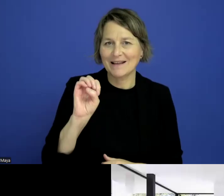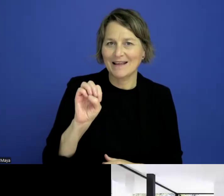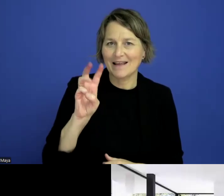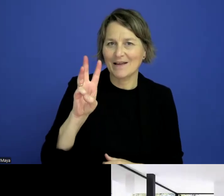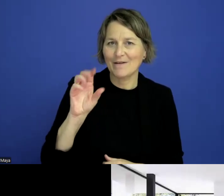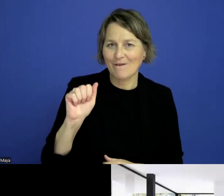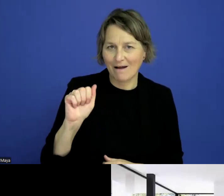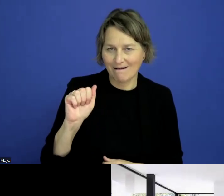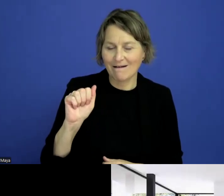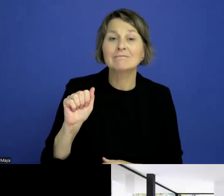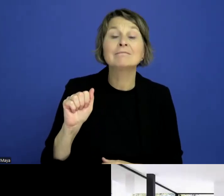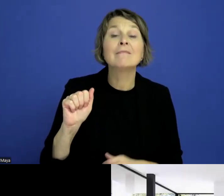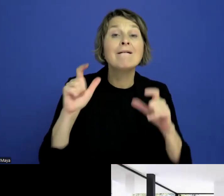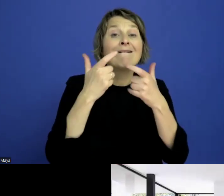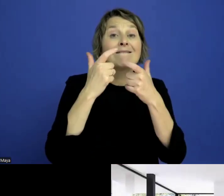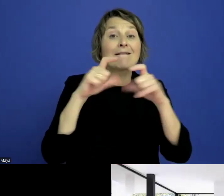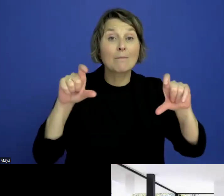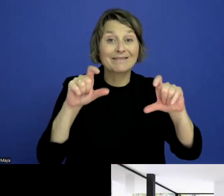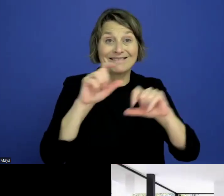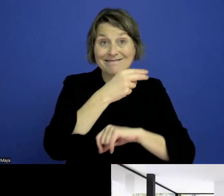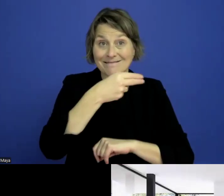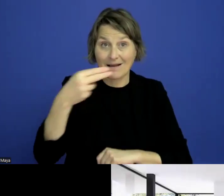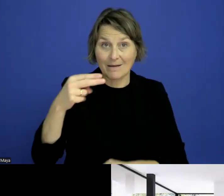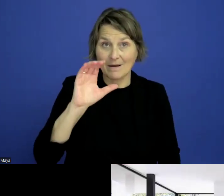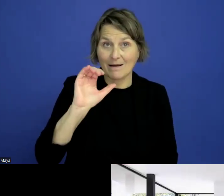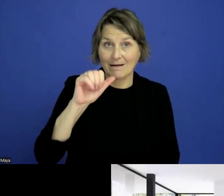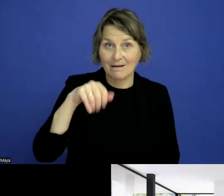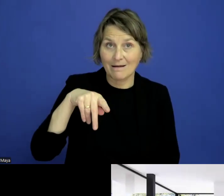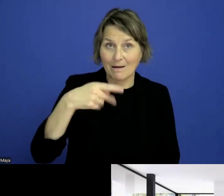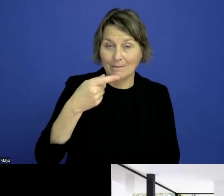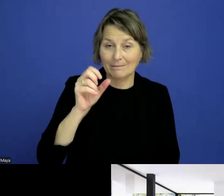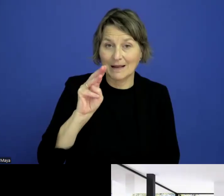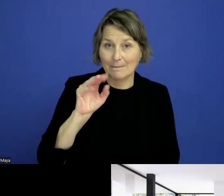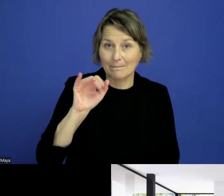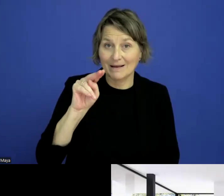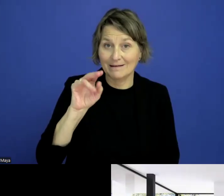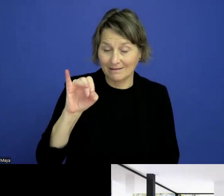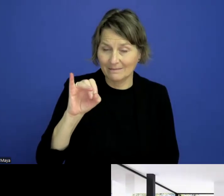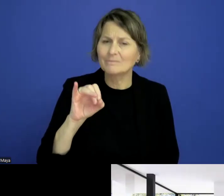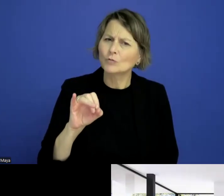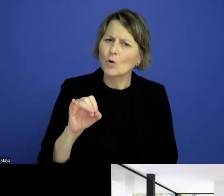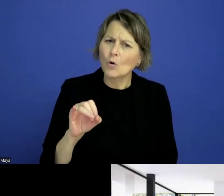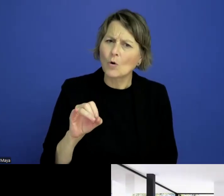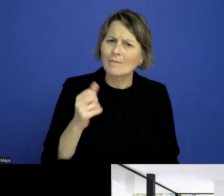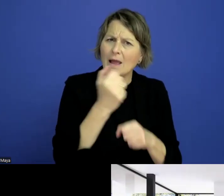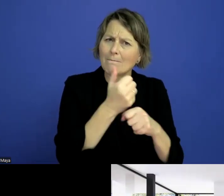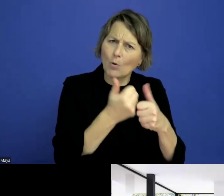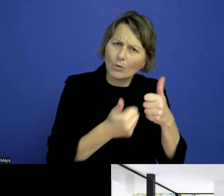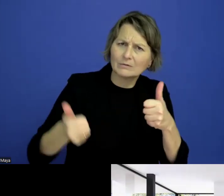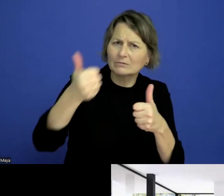generally it's important to learn directly from employees what's going on in the company, of course, also in the area of disability inclusion and care.